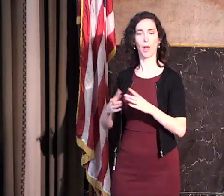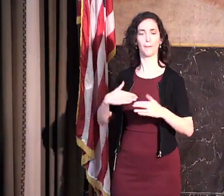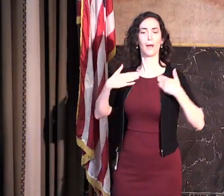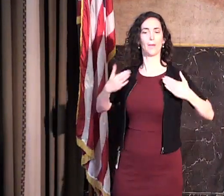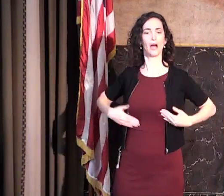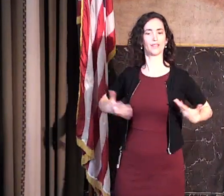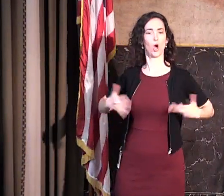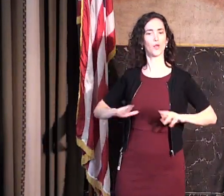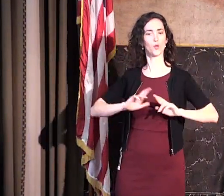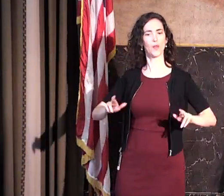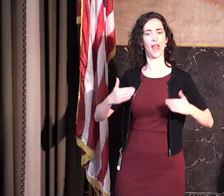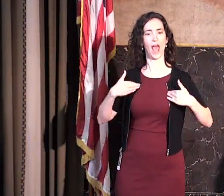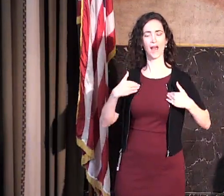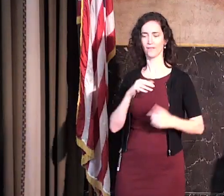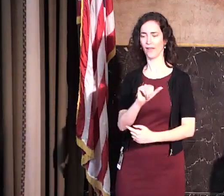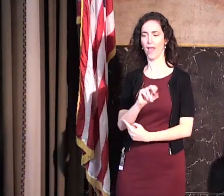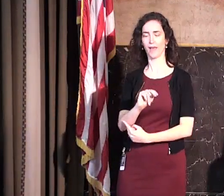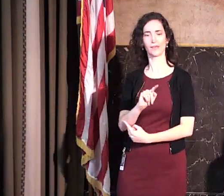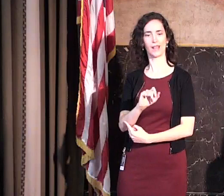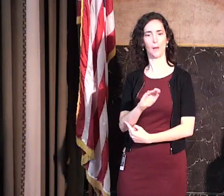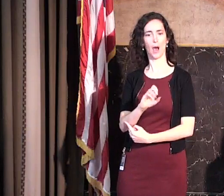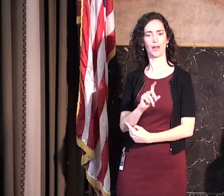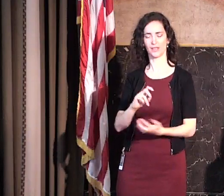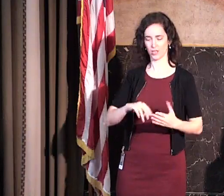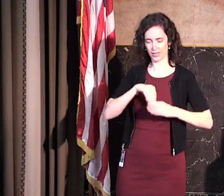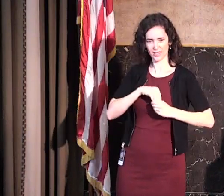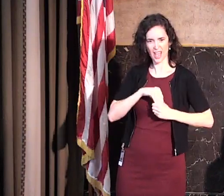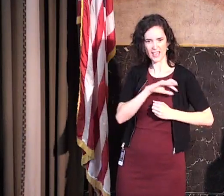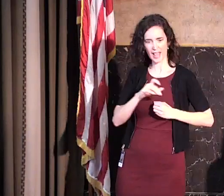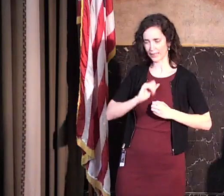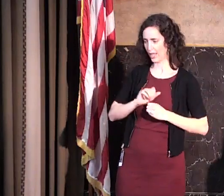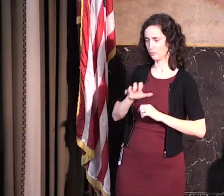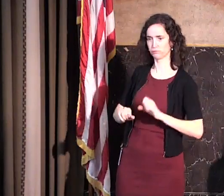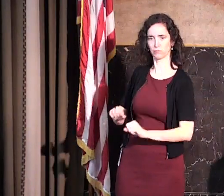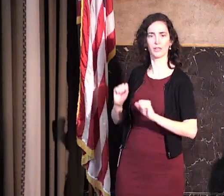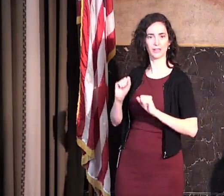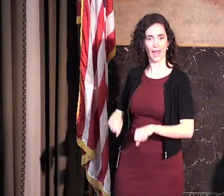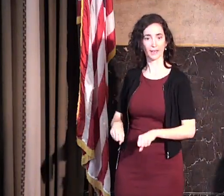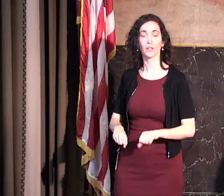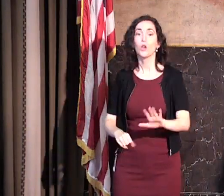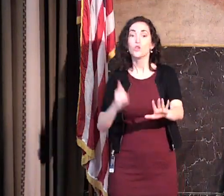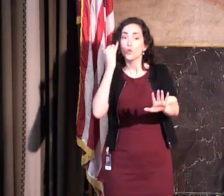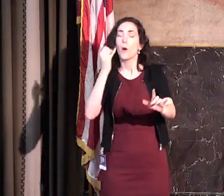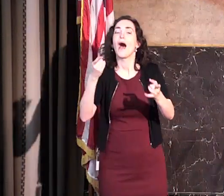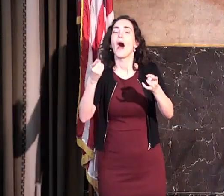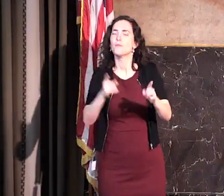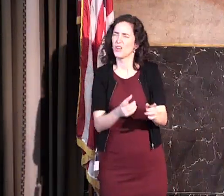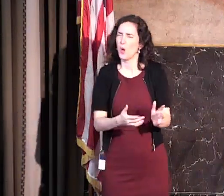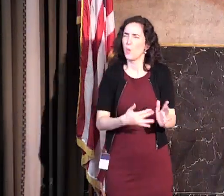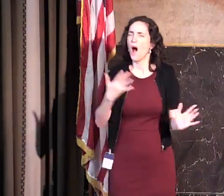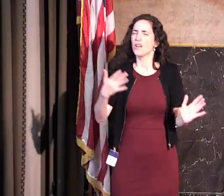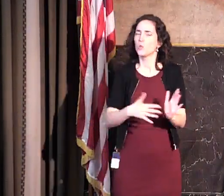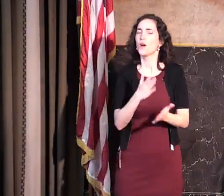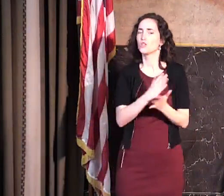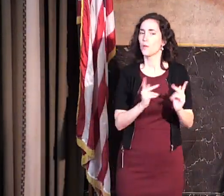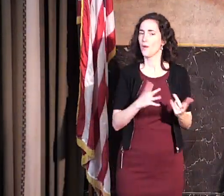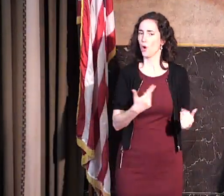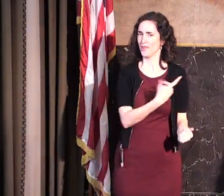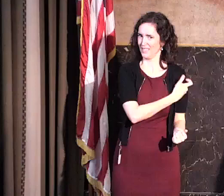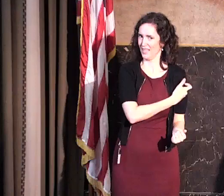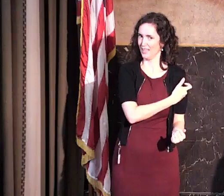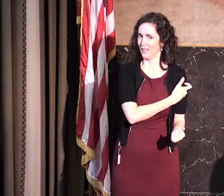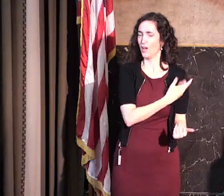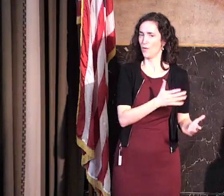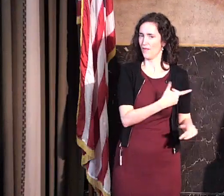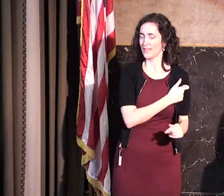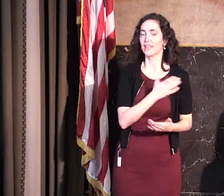am fighting it. And so even if I become the rare breakthrough case, I am going to be mildly symptomatic, get a test, and get over it.